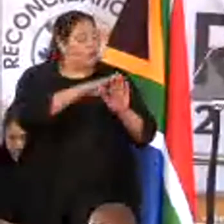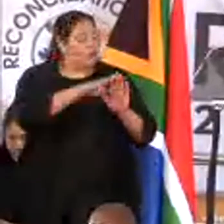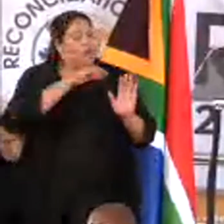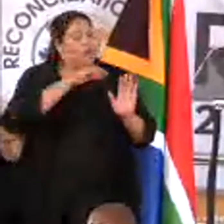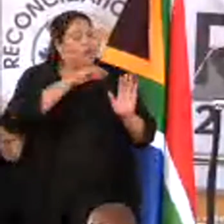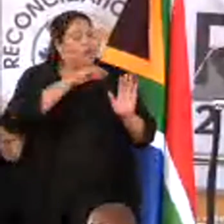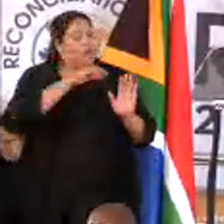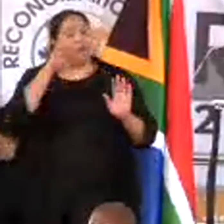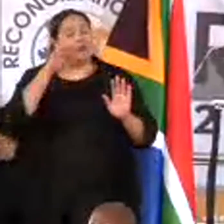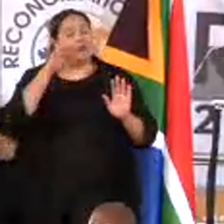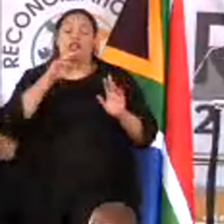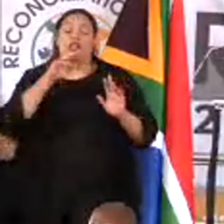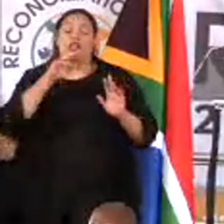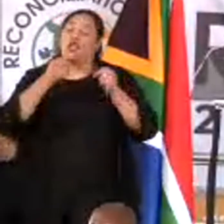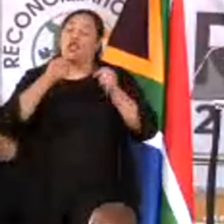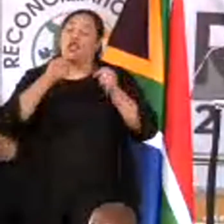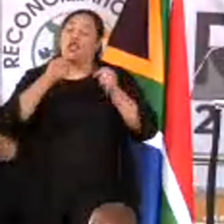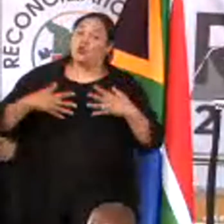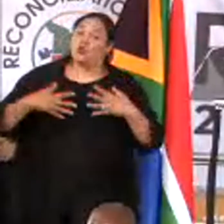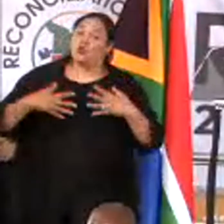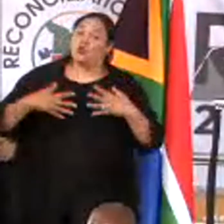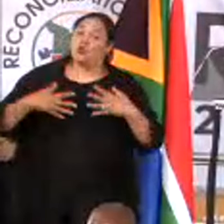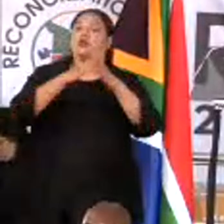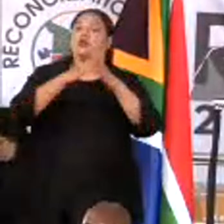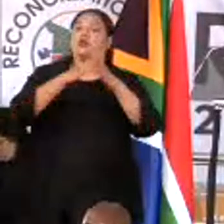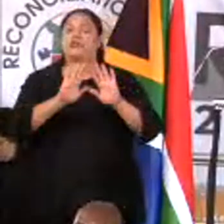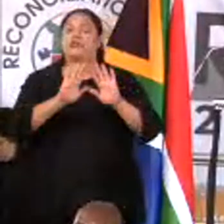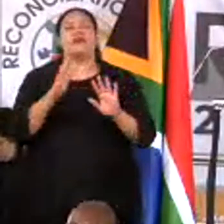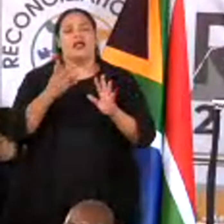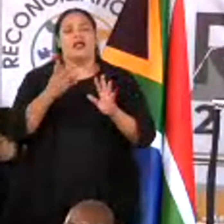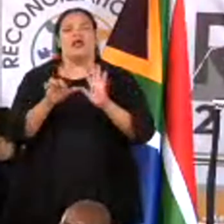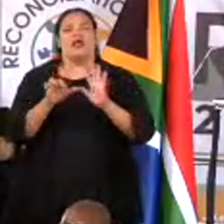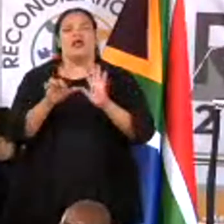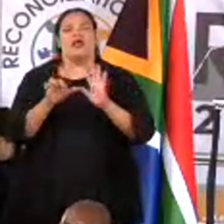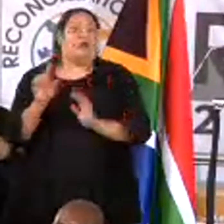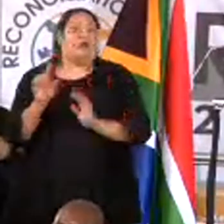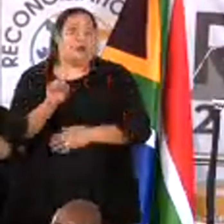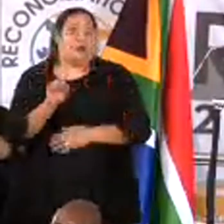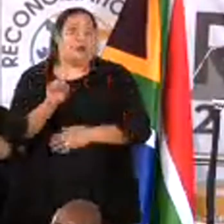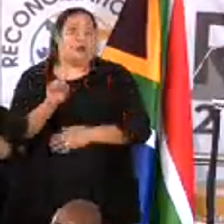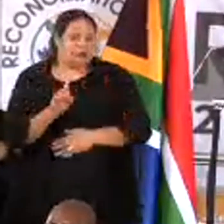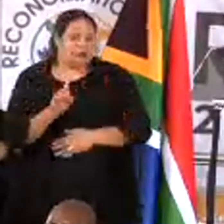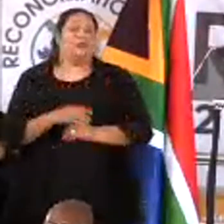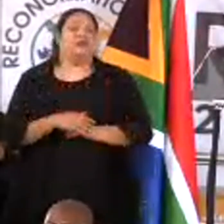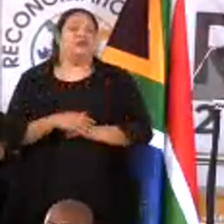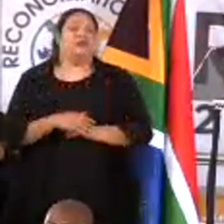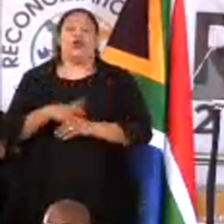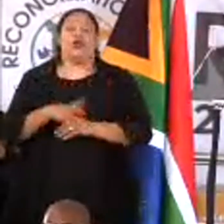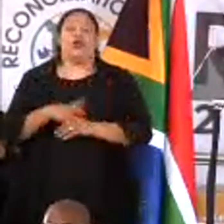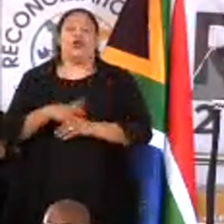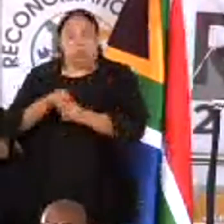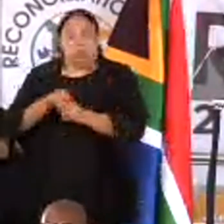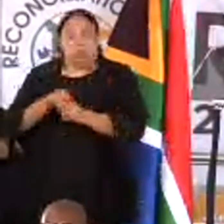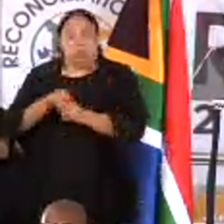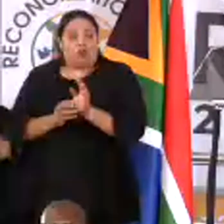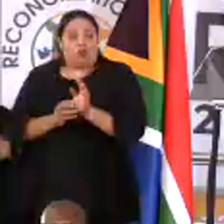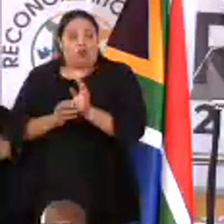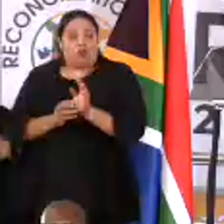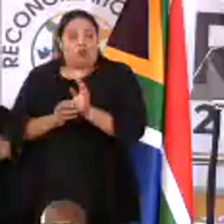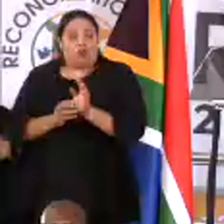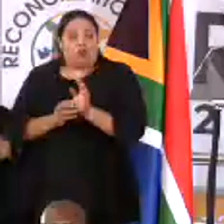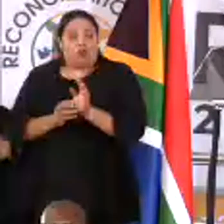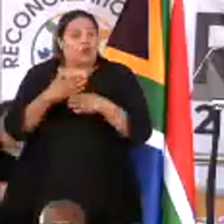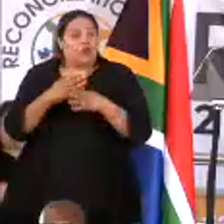Government of National Unity has therefore prioritized inclusive growth,